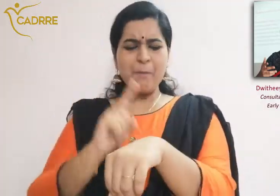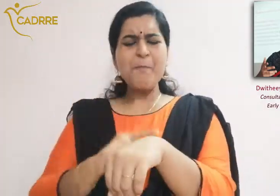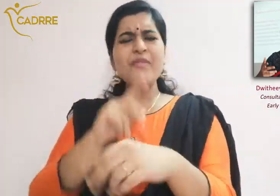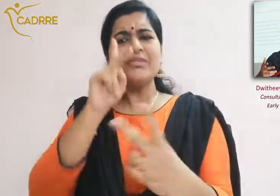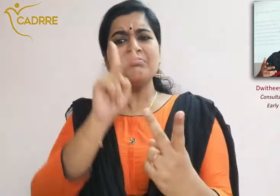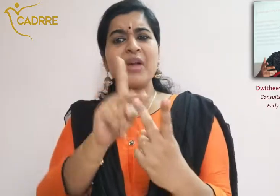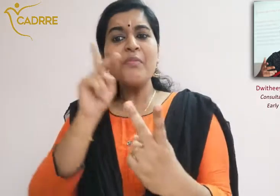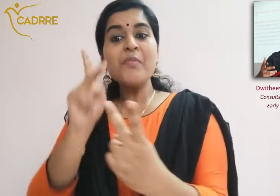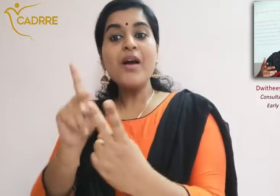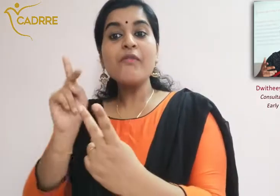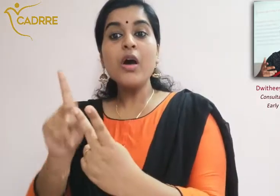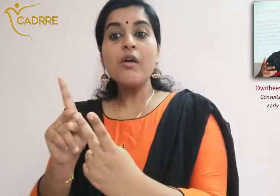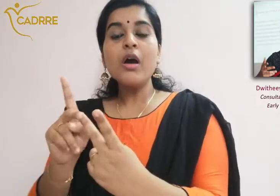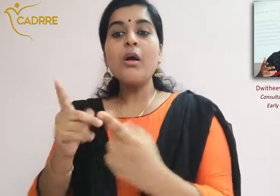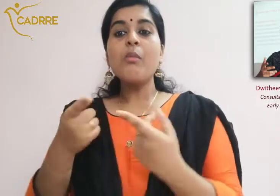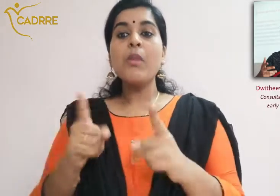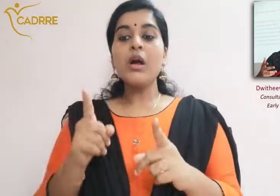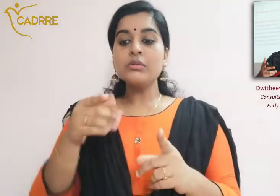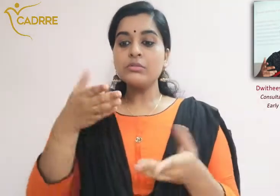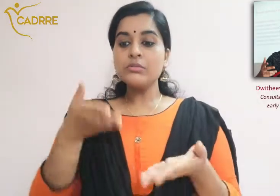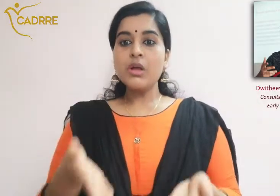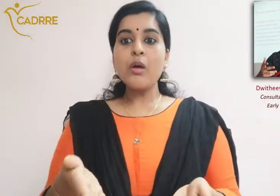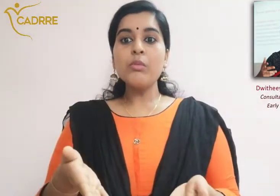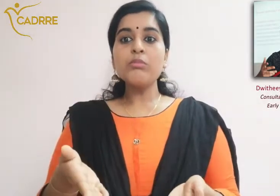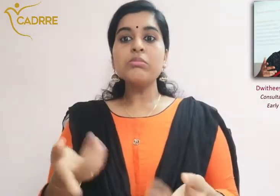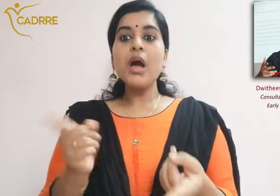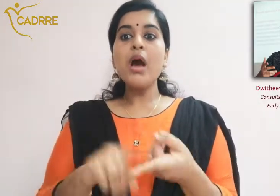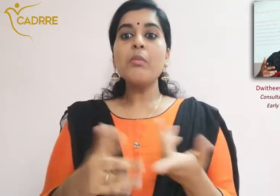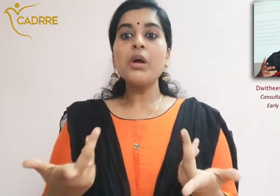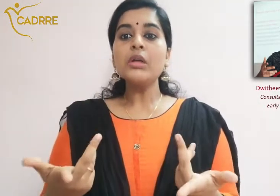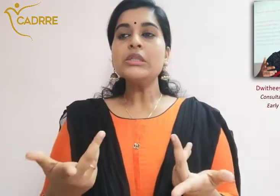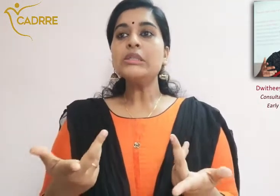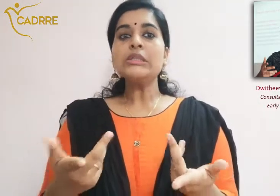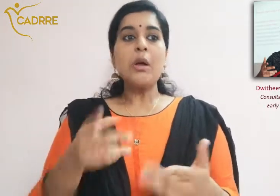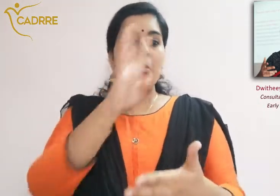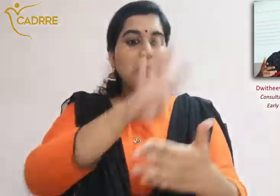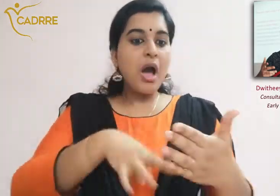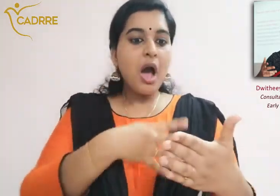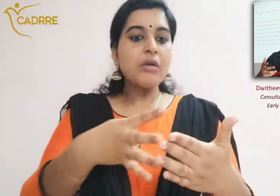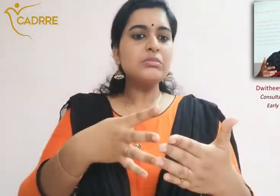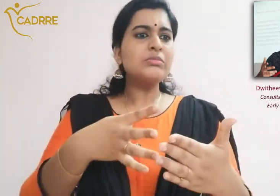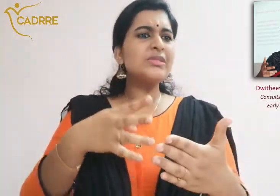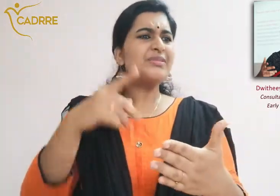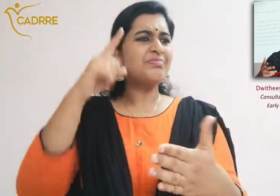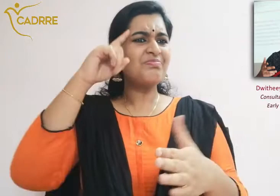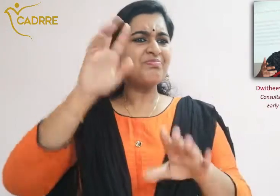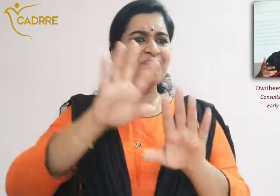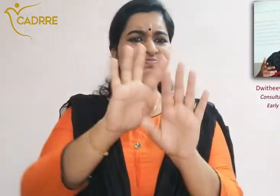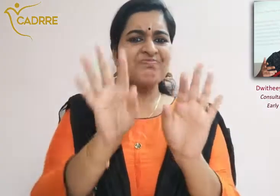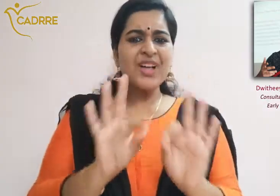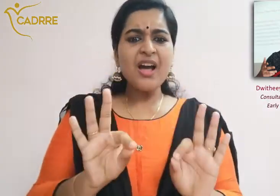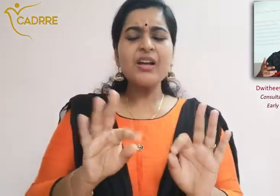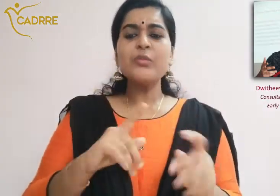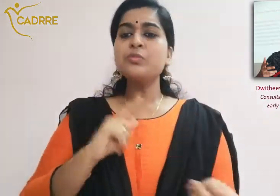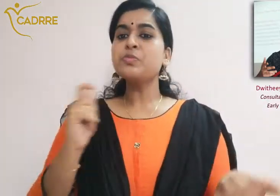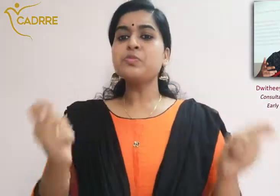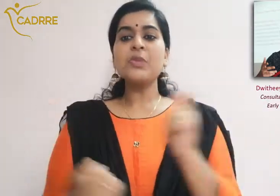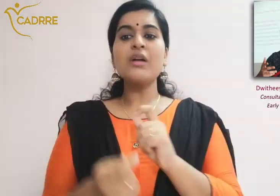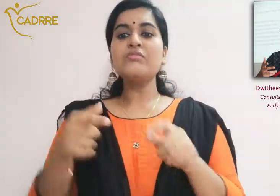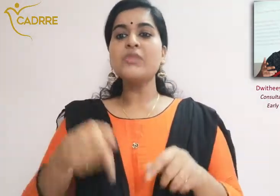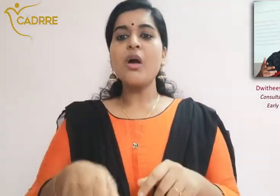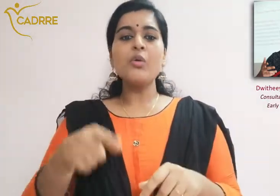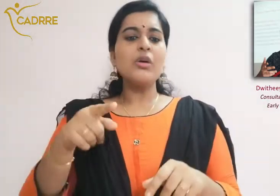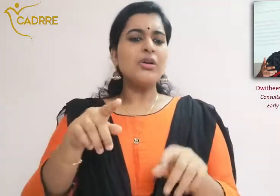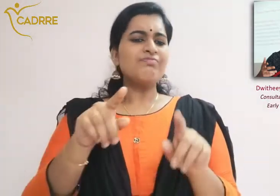cook meal at exact times of the day. See, we have lost a schedule in our life. Either we are